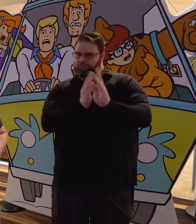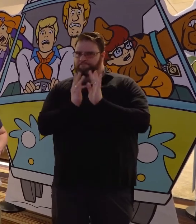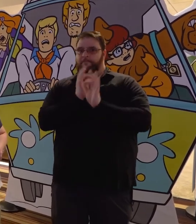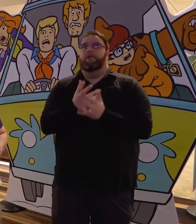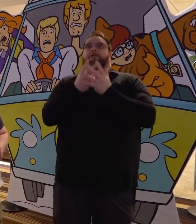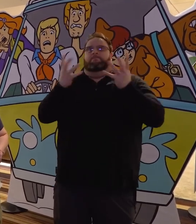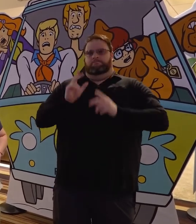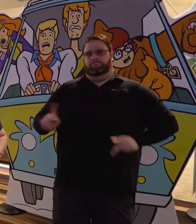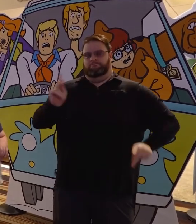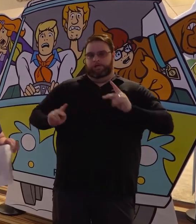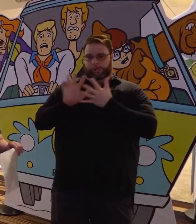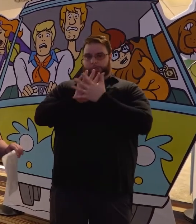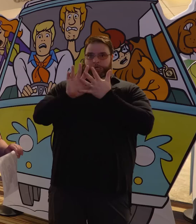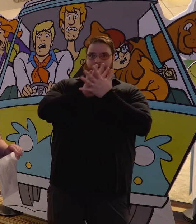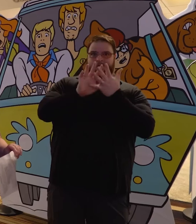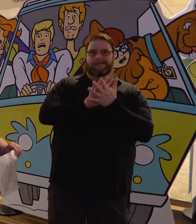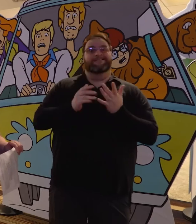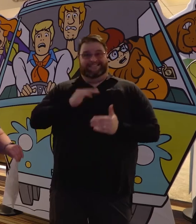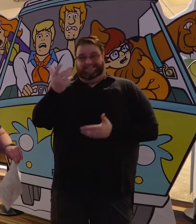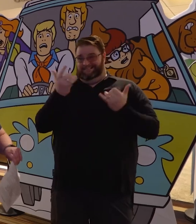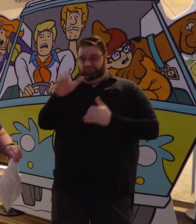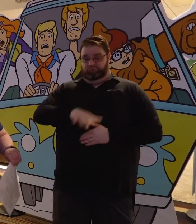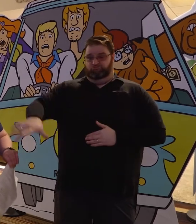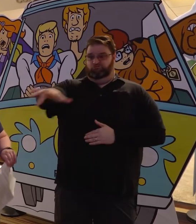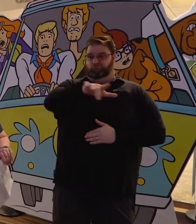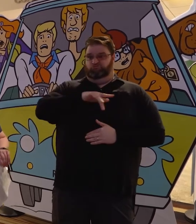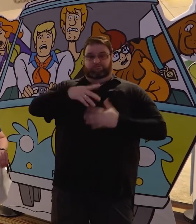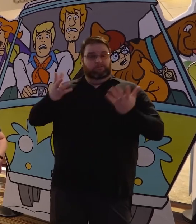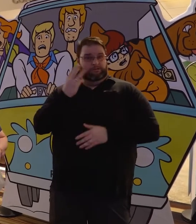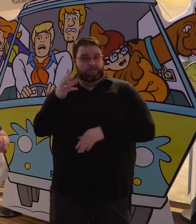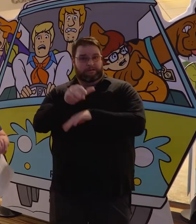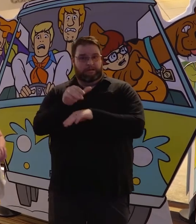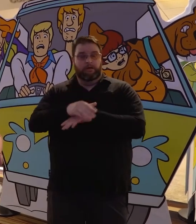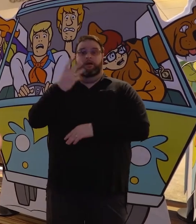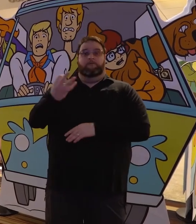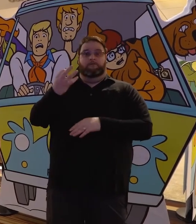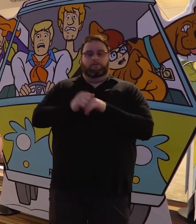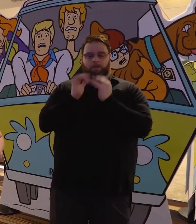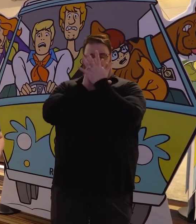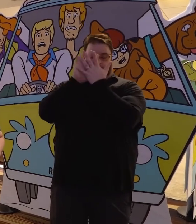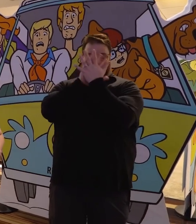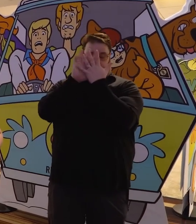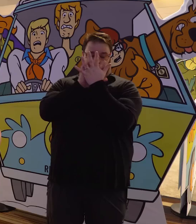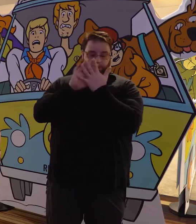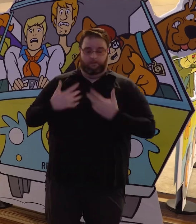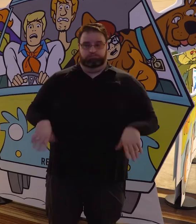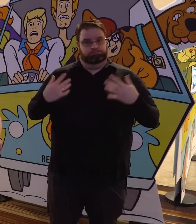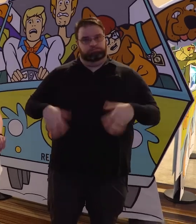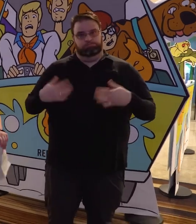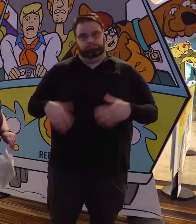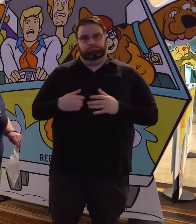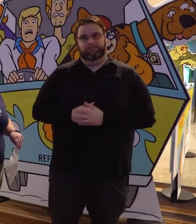be lots of people here, and even though it doesn't look that crowded right now on Wednesday afternoon, by Friday morning it's going to be a different